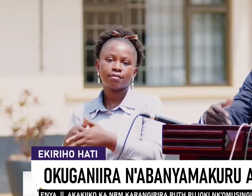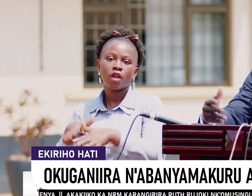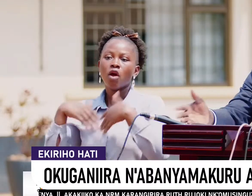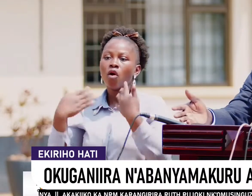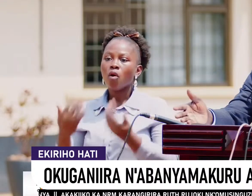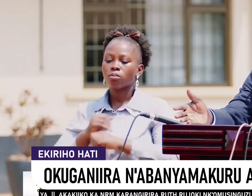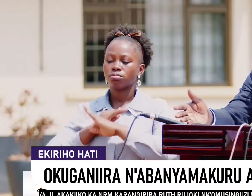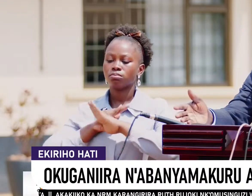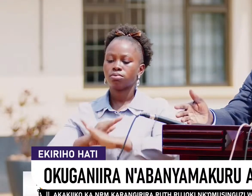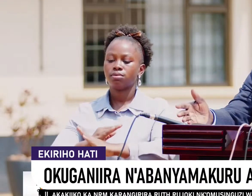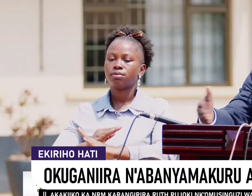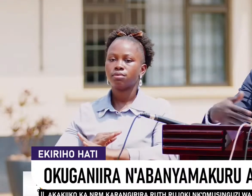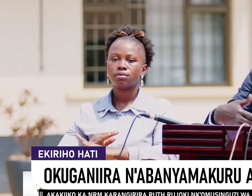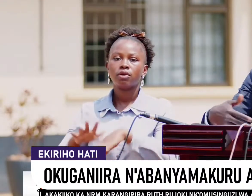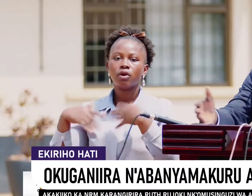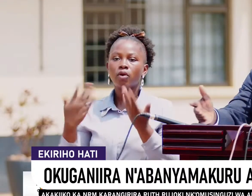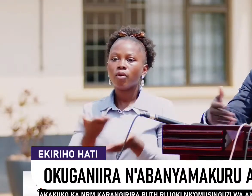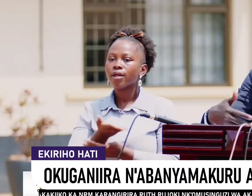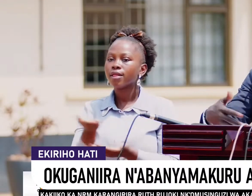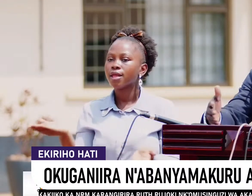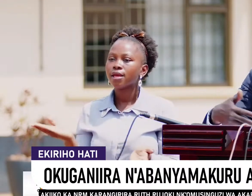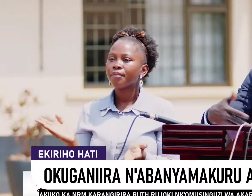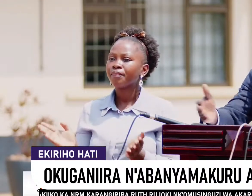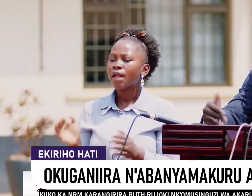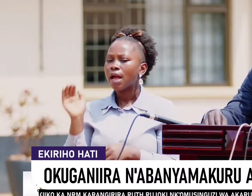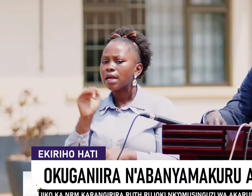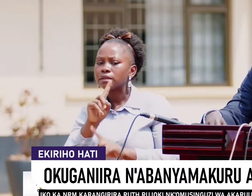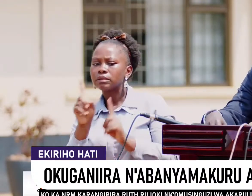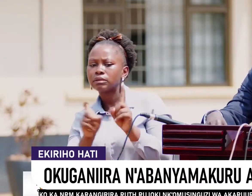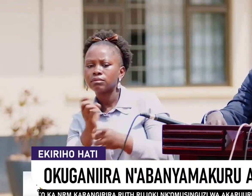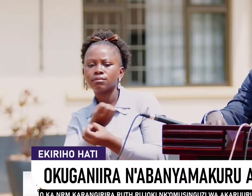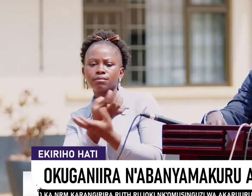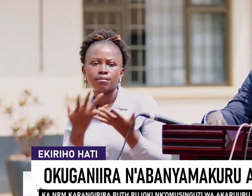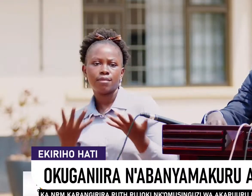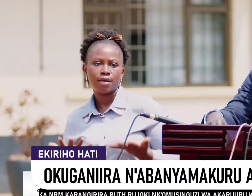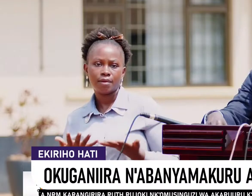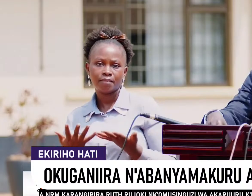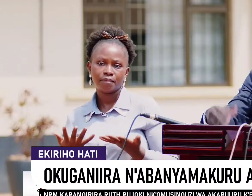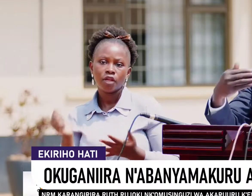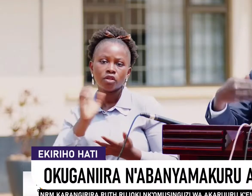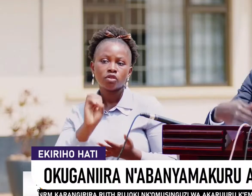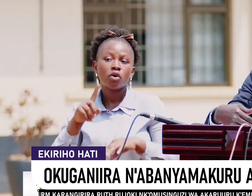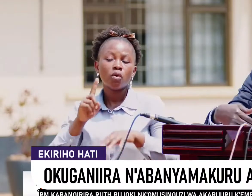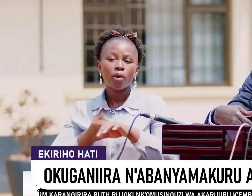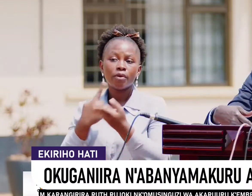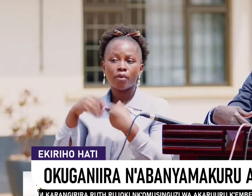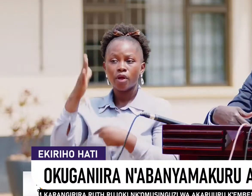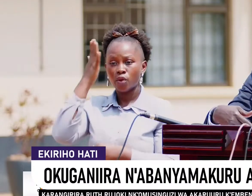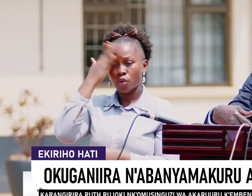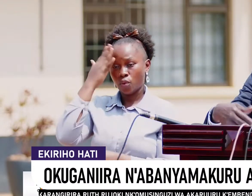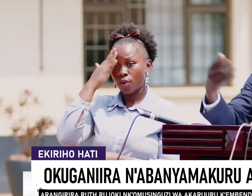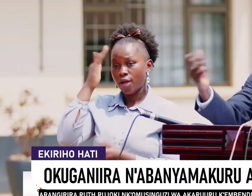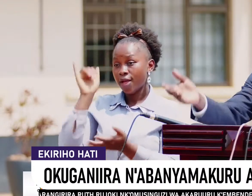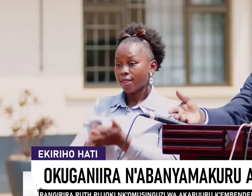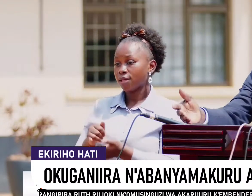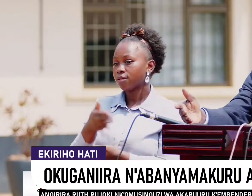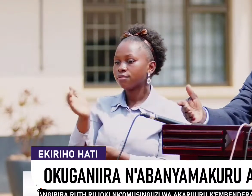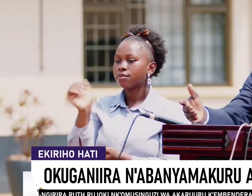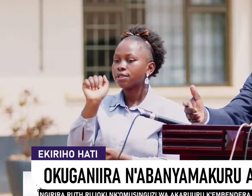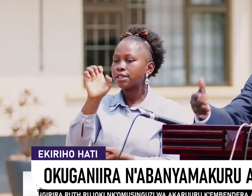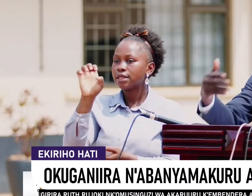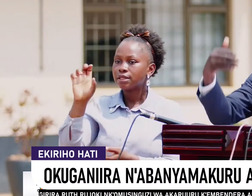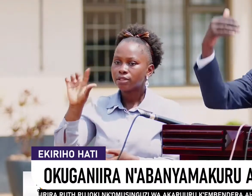or obstructed, or they ask them all sorts of questions. So when we know that